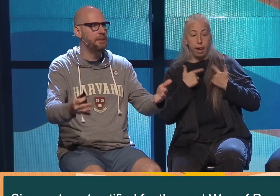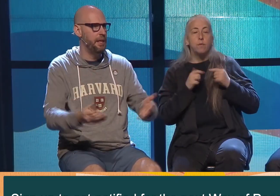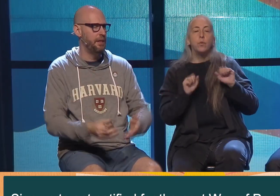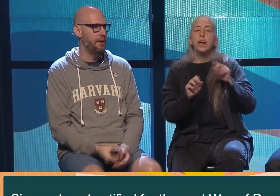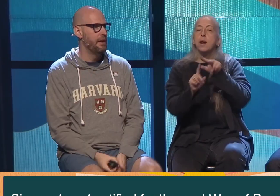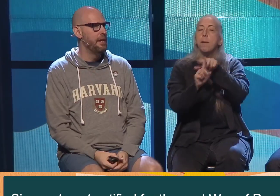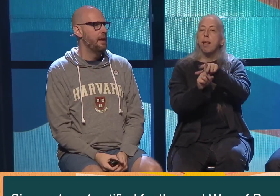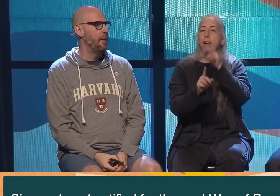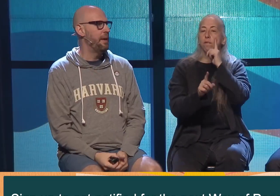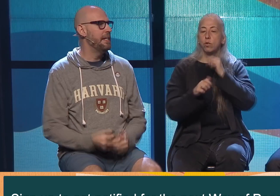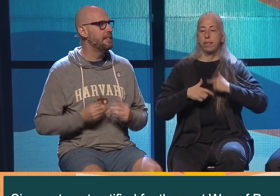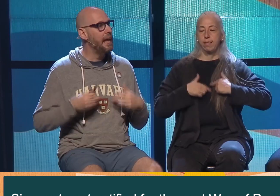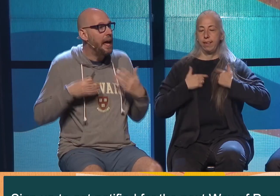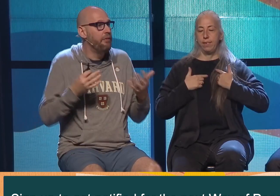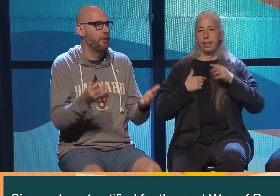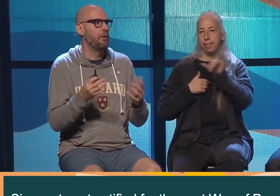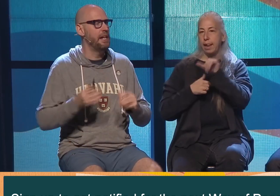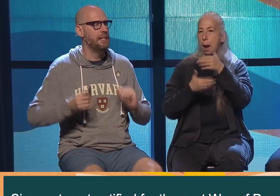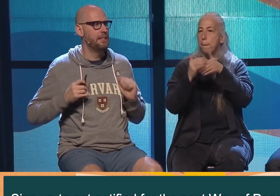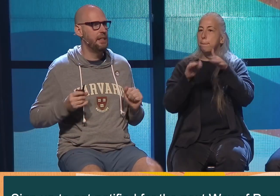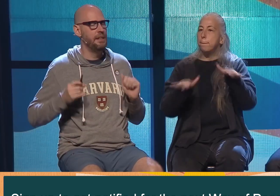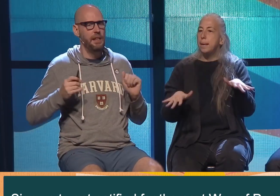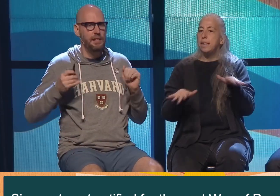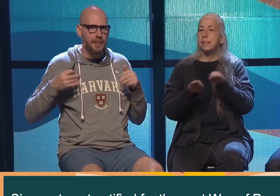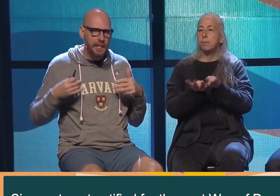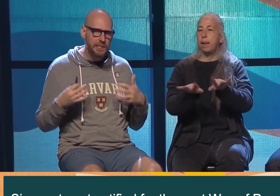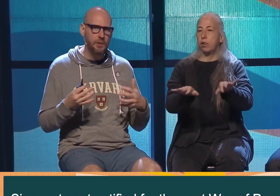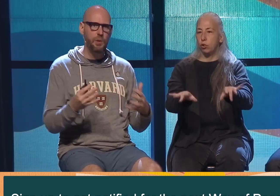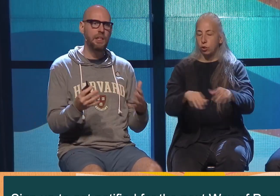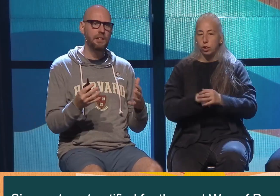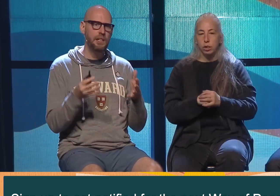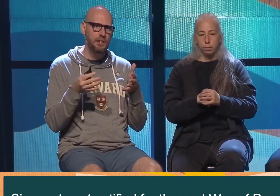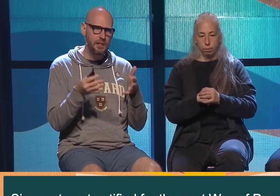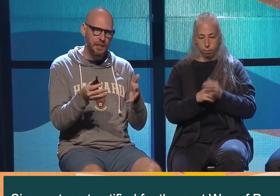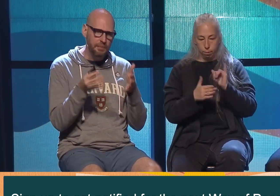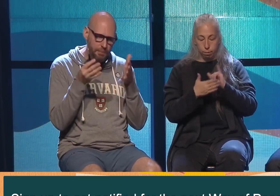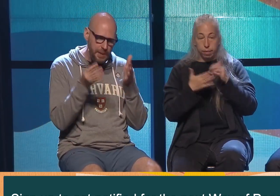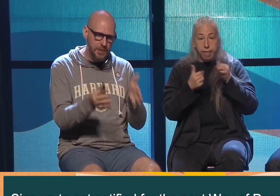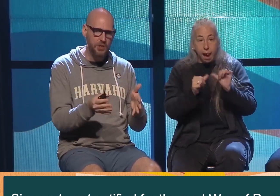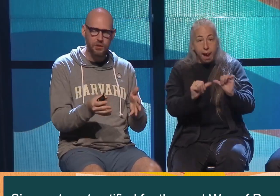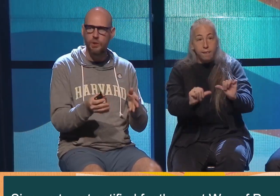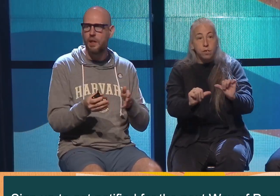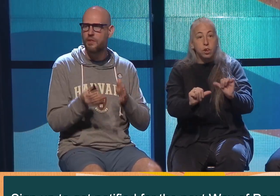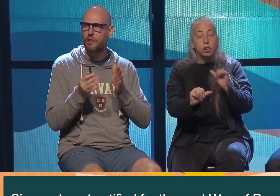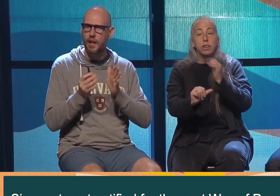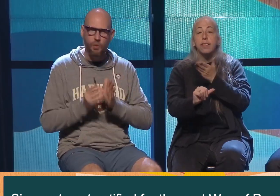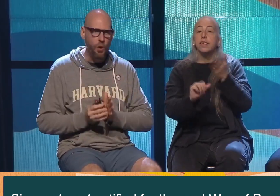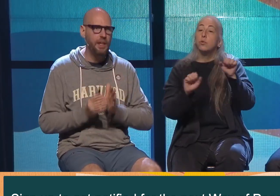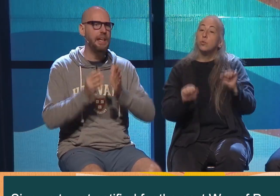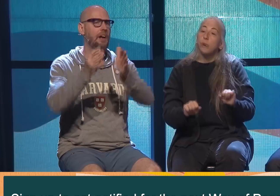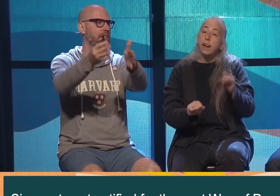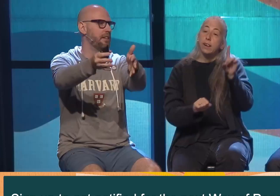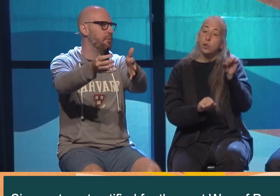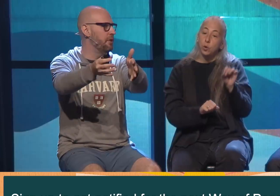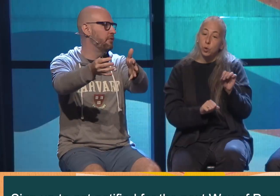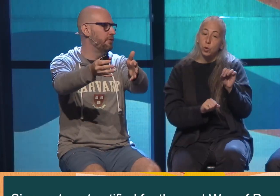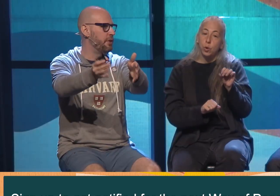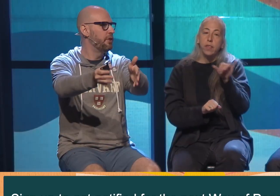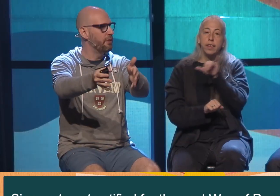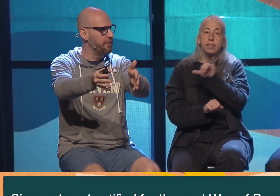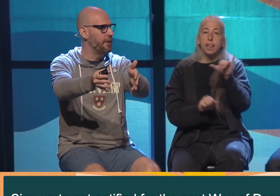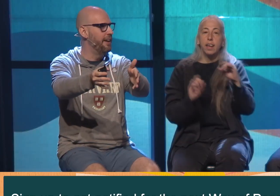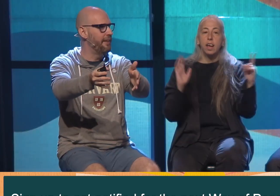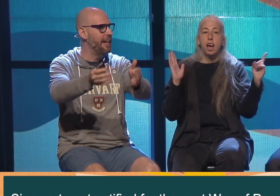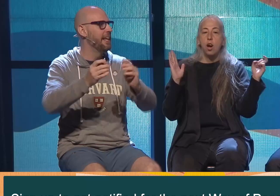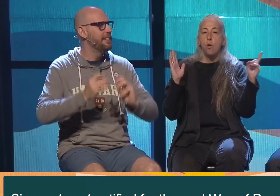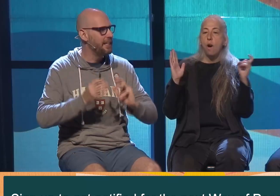as a peacemaker. And it's the effort, right? It's the things that we can commit to that are like walking out to the beautiful view